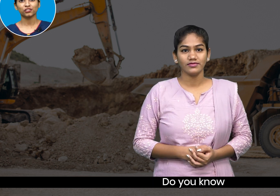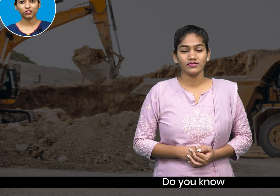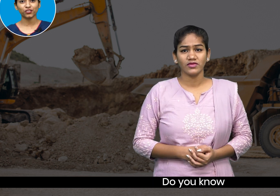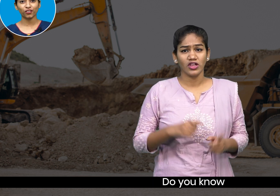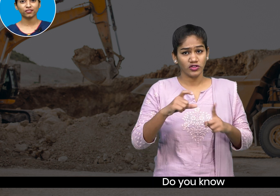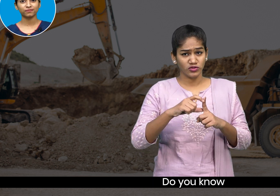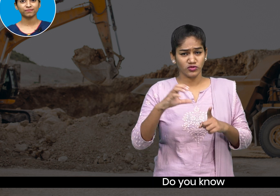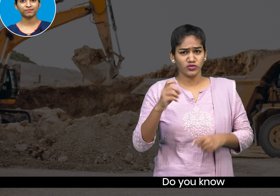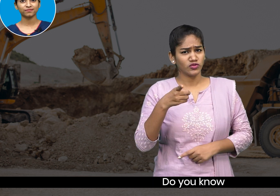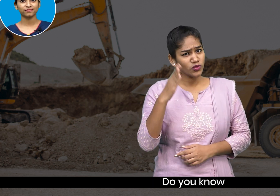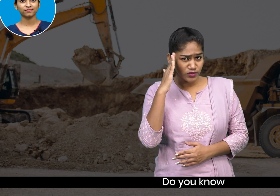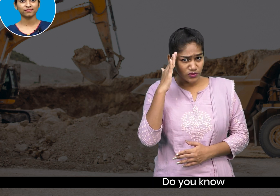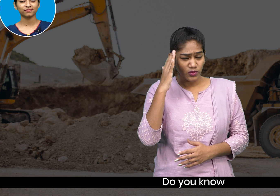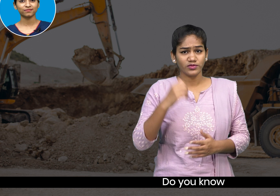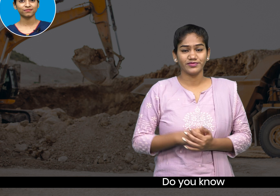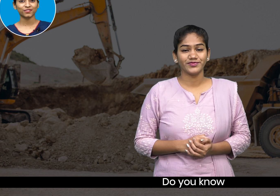Do you know?